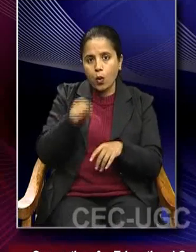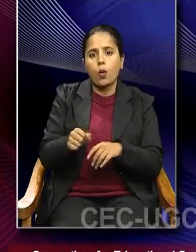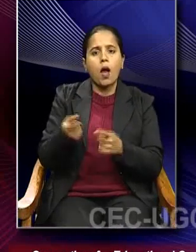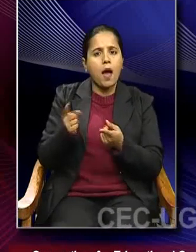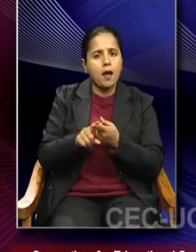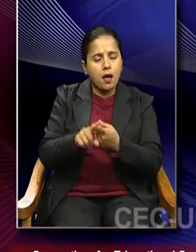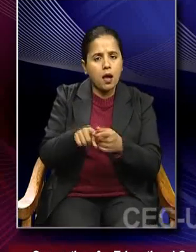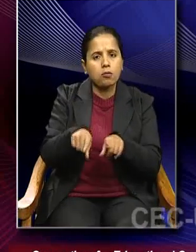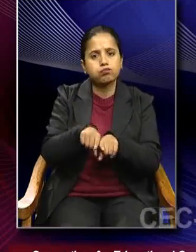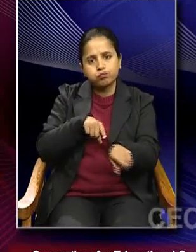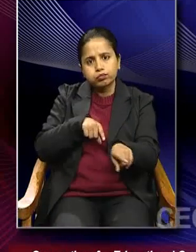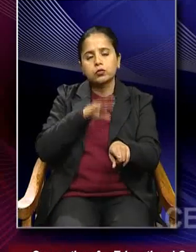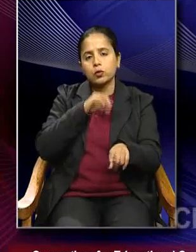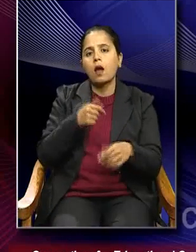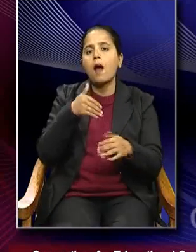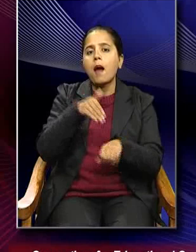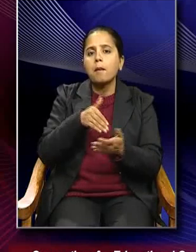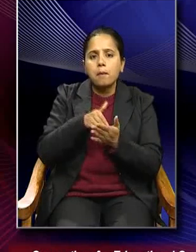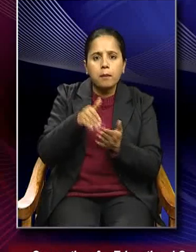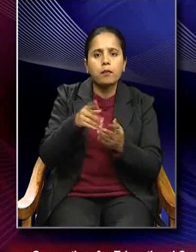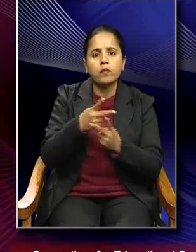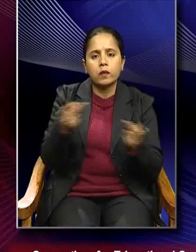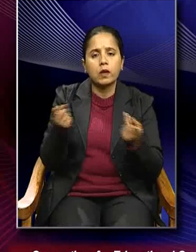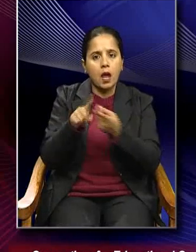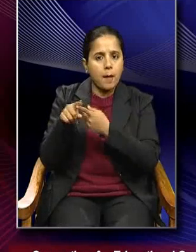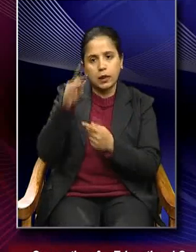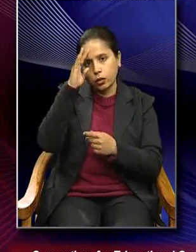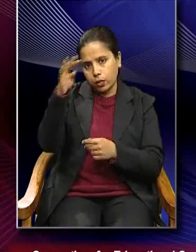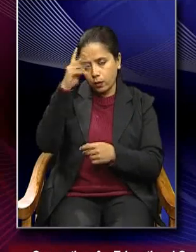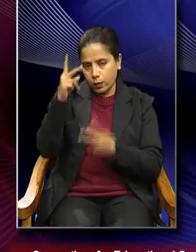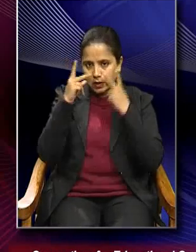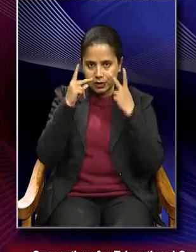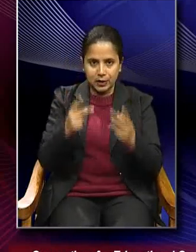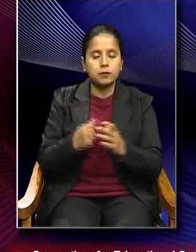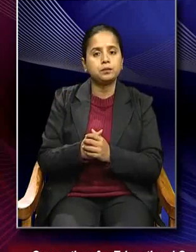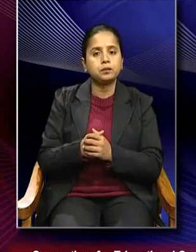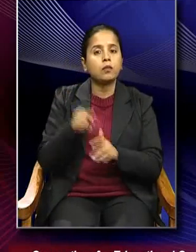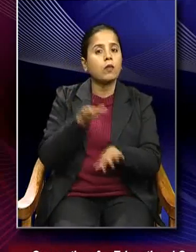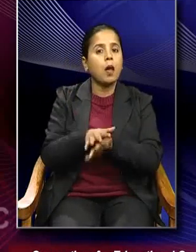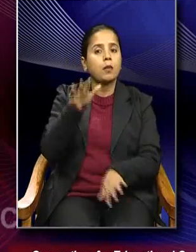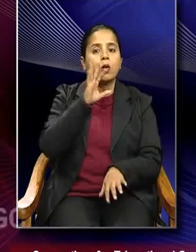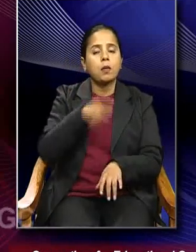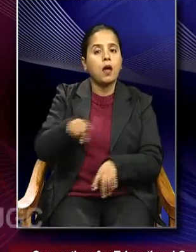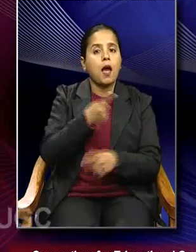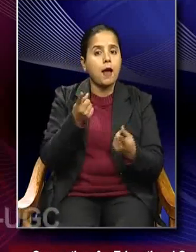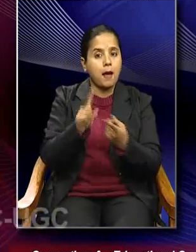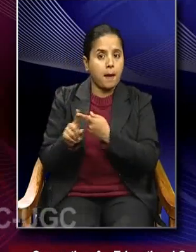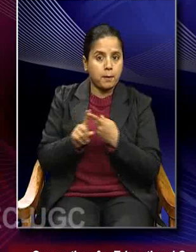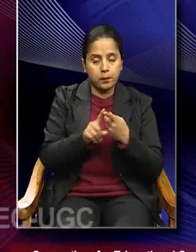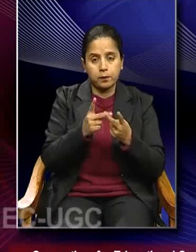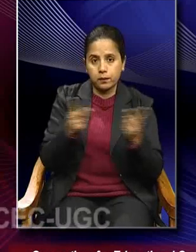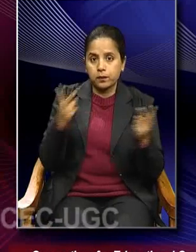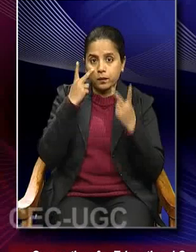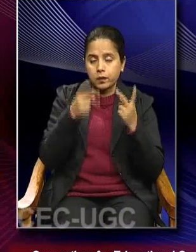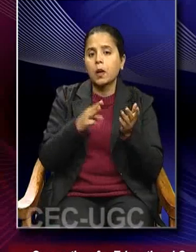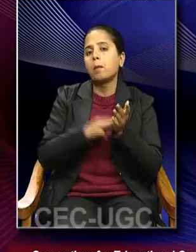consequent lack of substantive proposition and theories. Abstracted empiricists, according